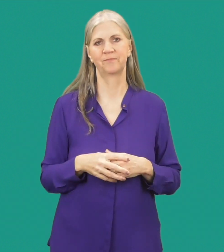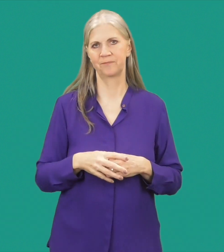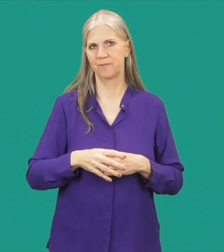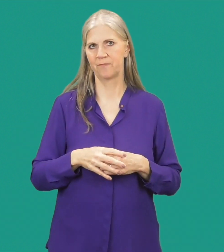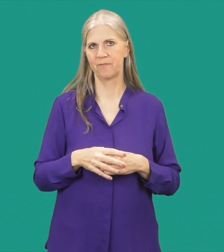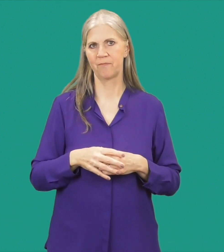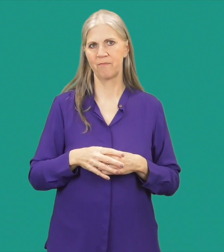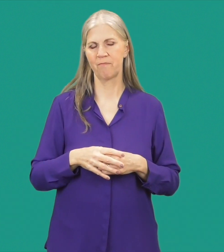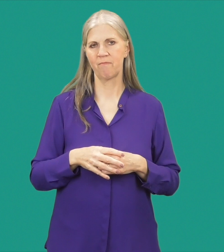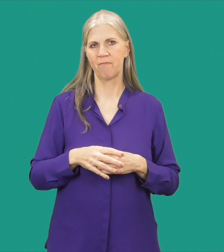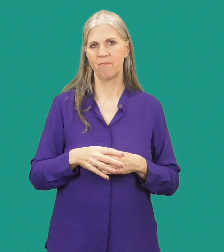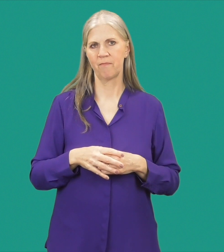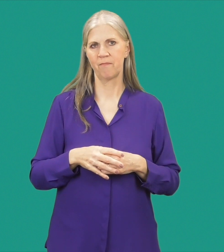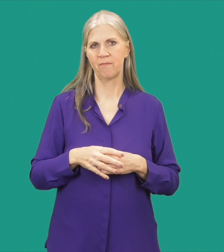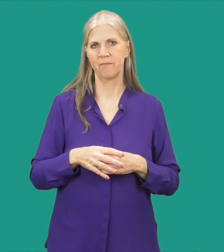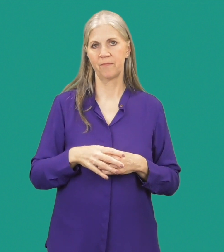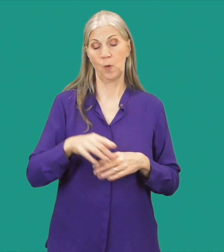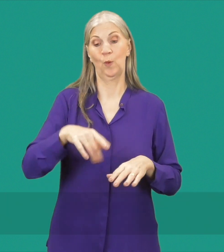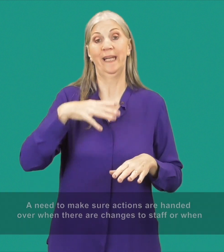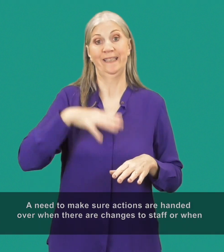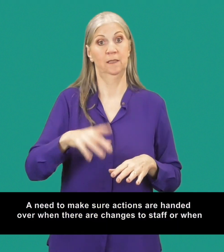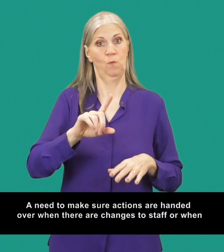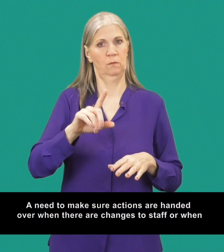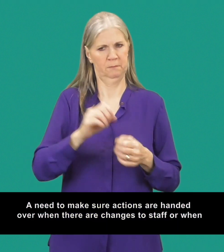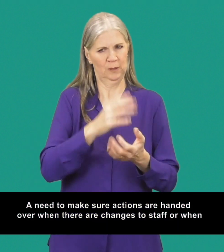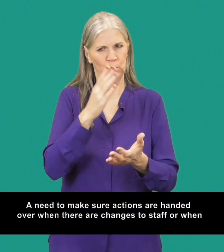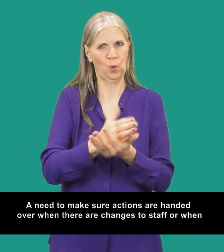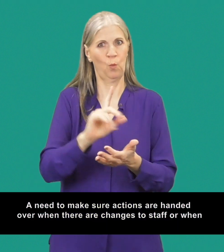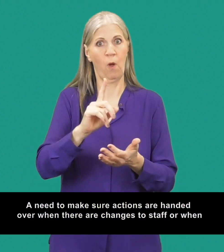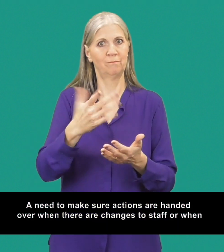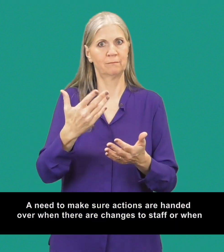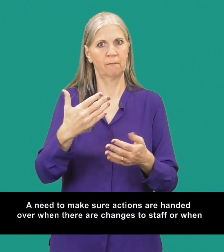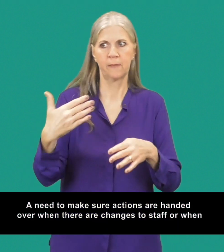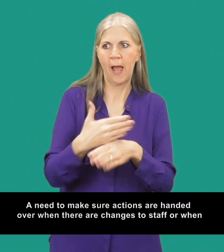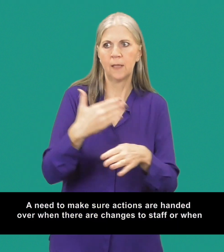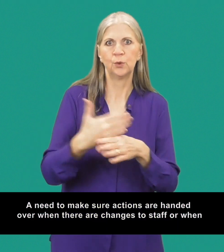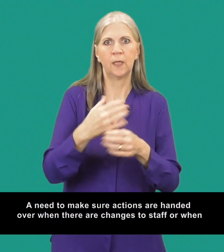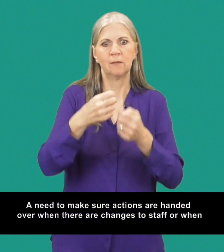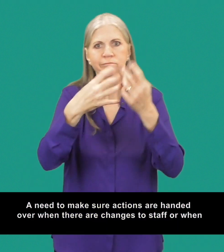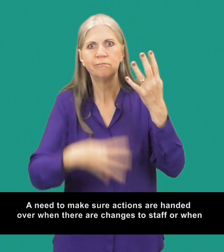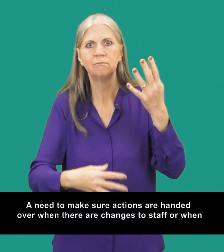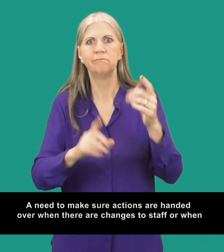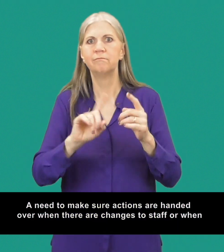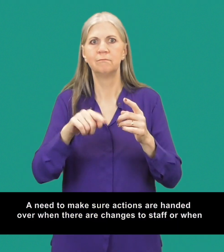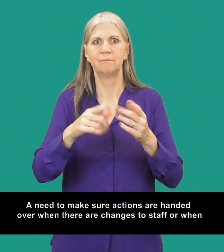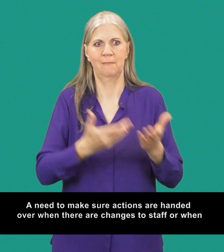A need to make sure actions are handed over when there are changes to staff